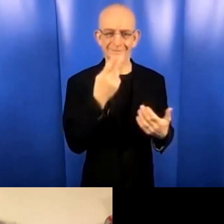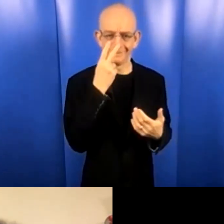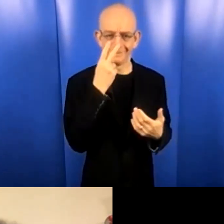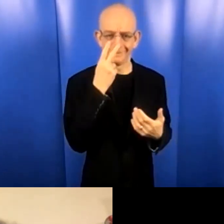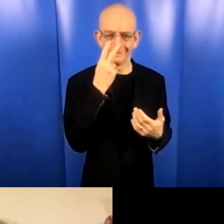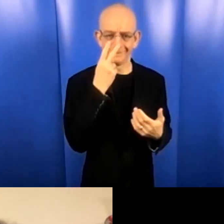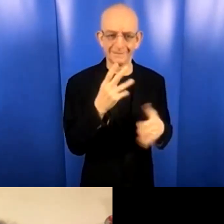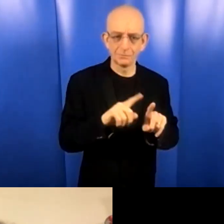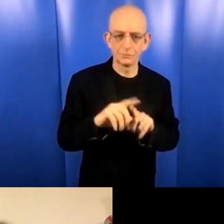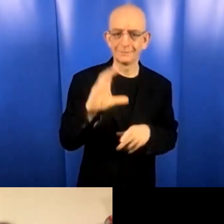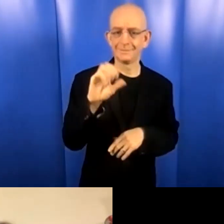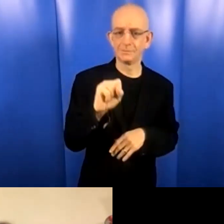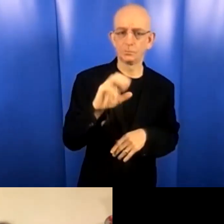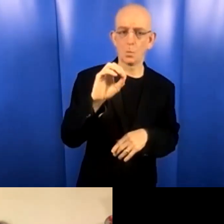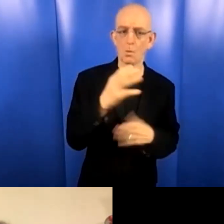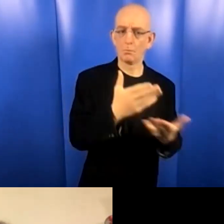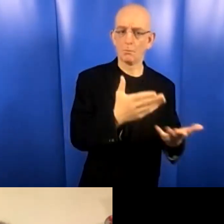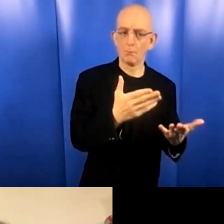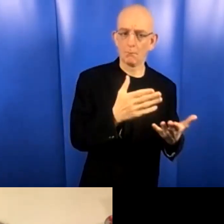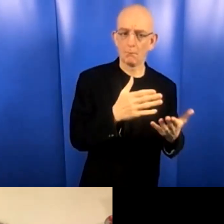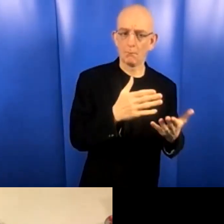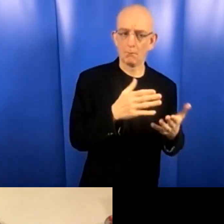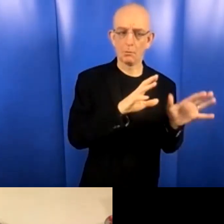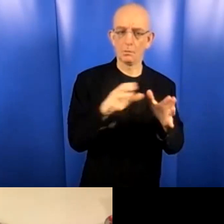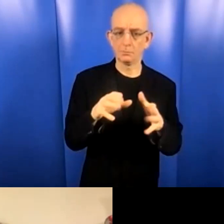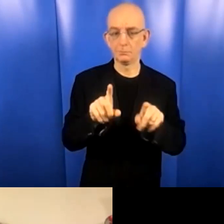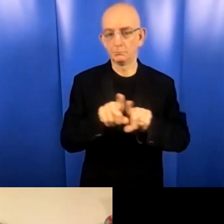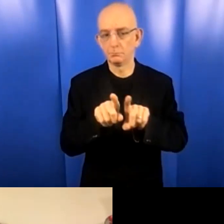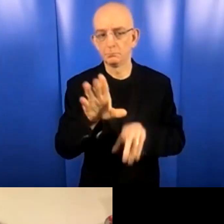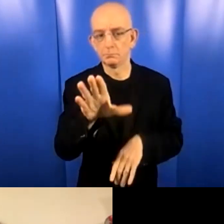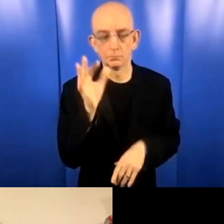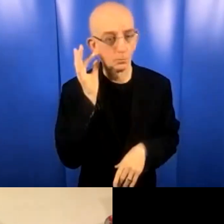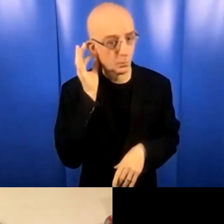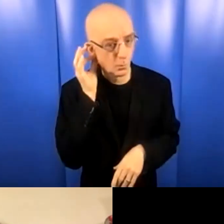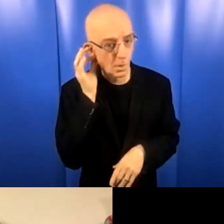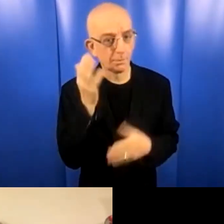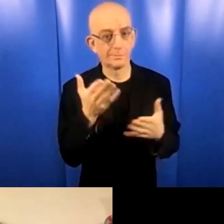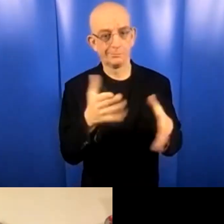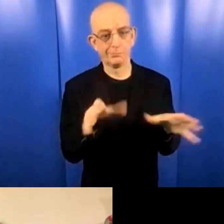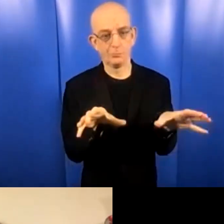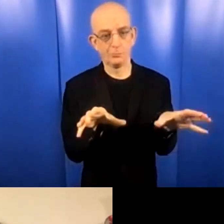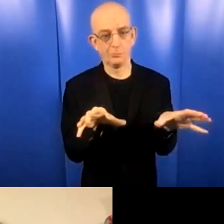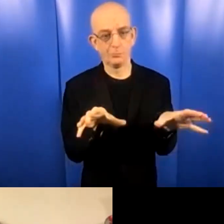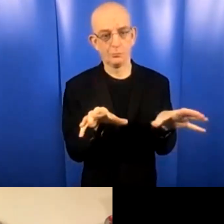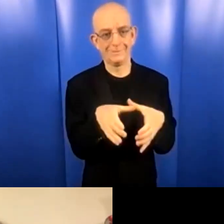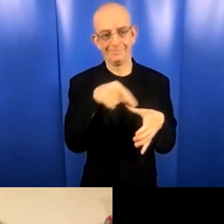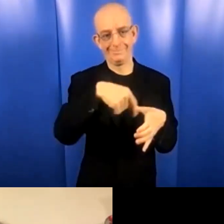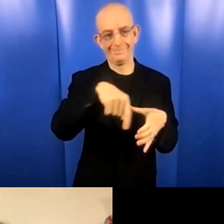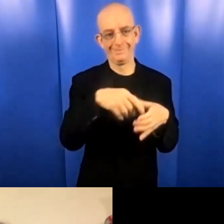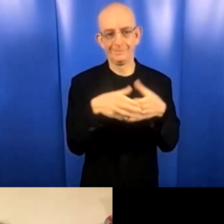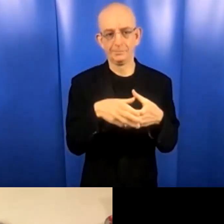women constituency, the indigenous youth, and other CSOs. Because most often we find that the narratives